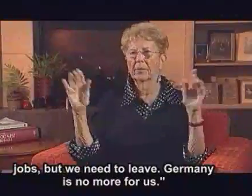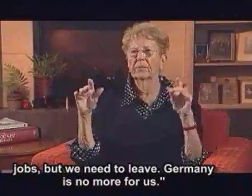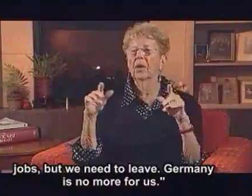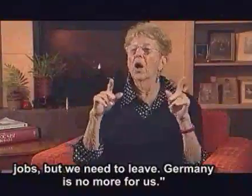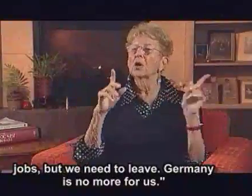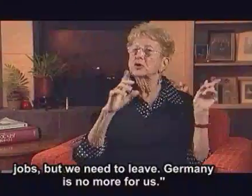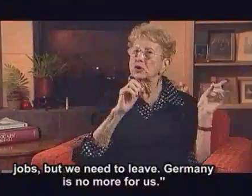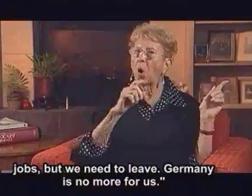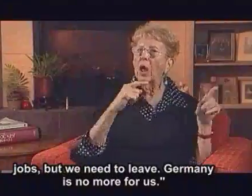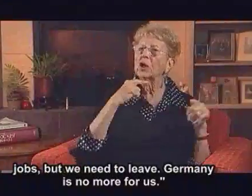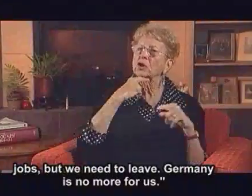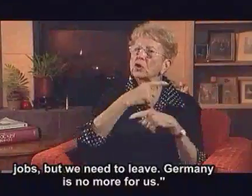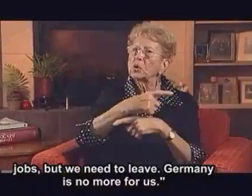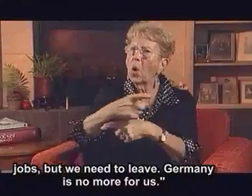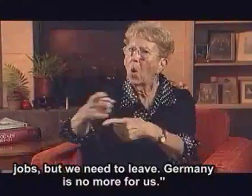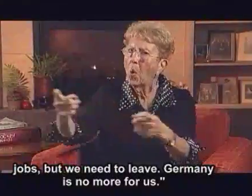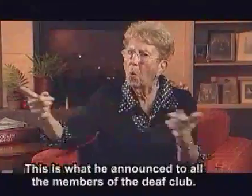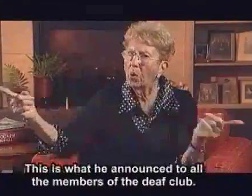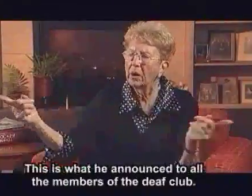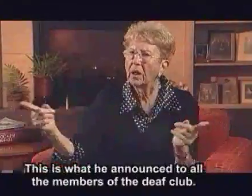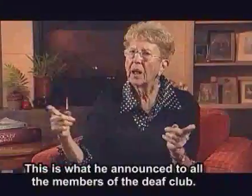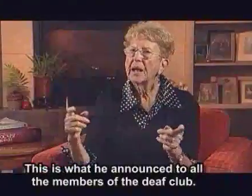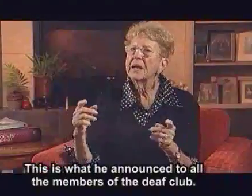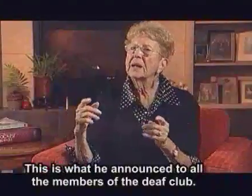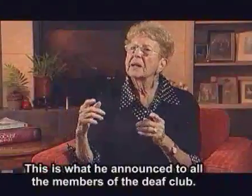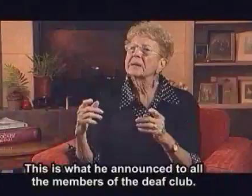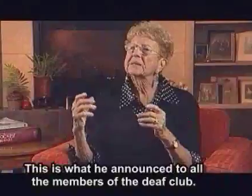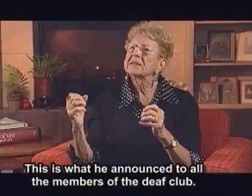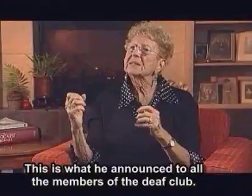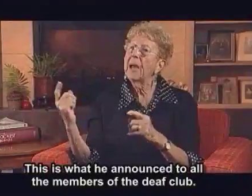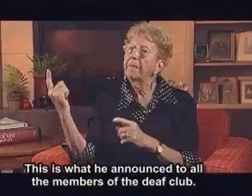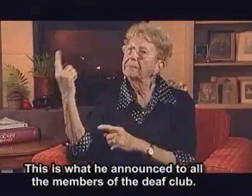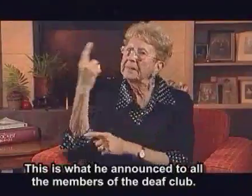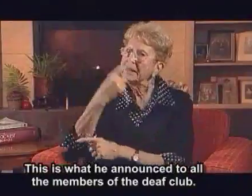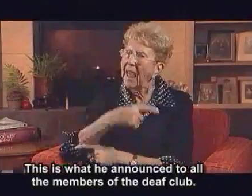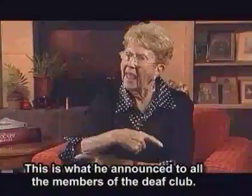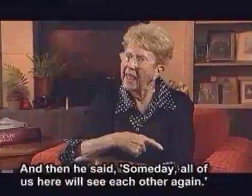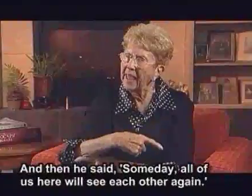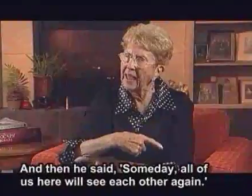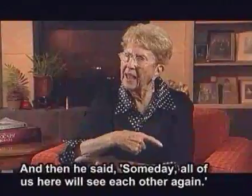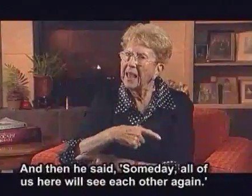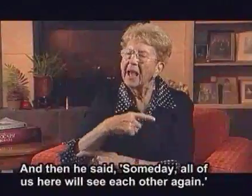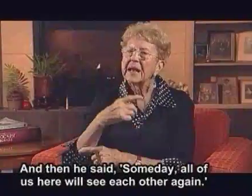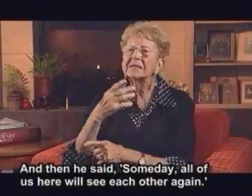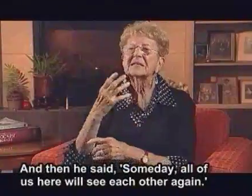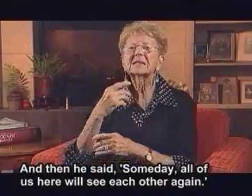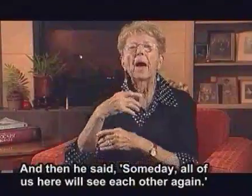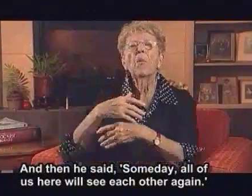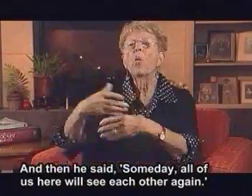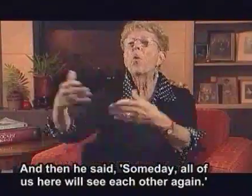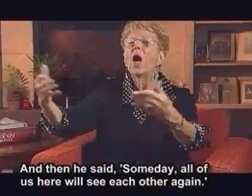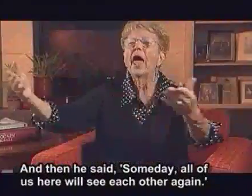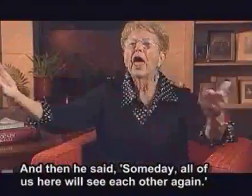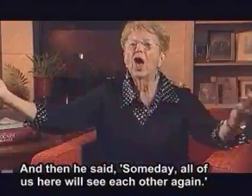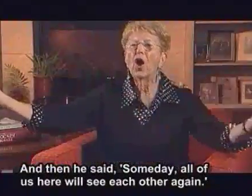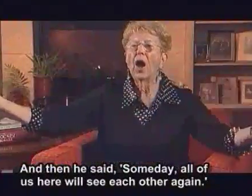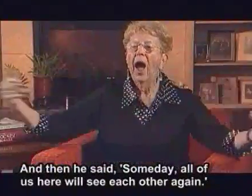Germany is no more for us." This is what he announced to all the members of the Deaf Club. And then he said,